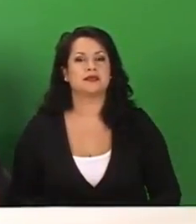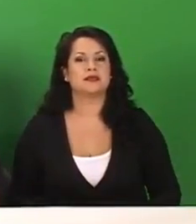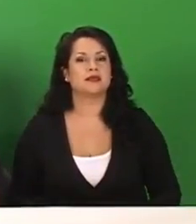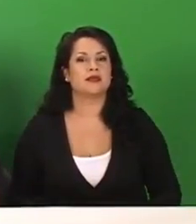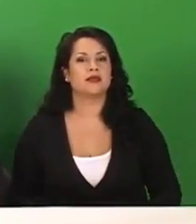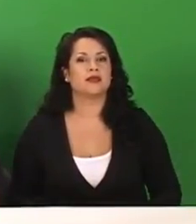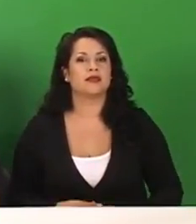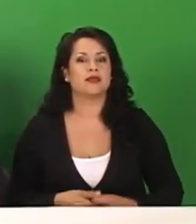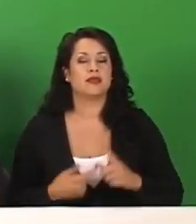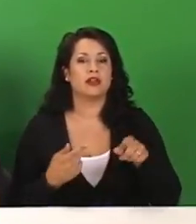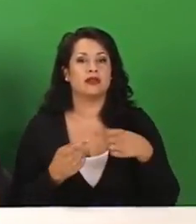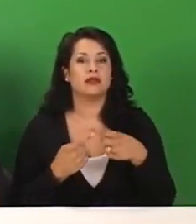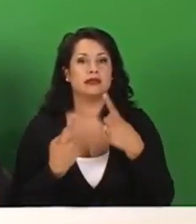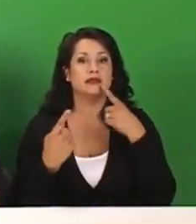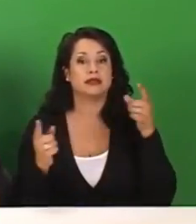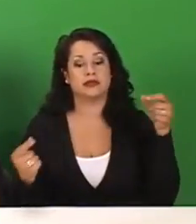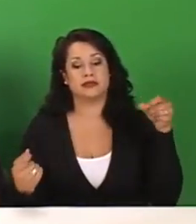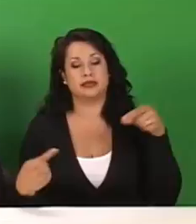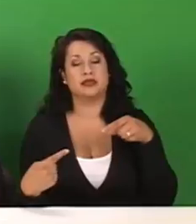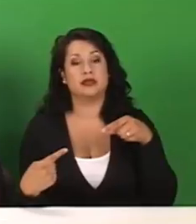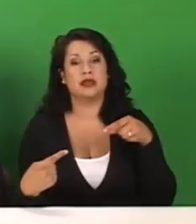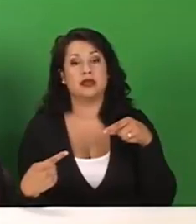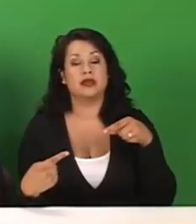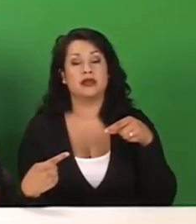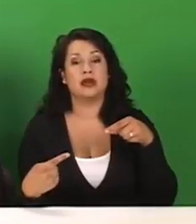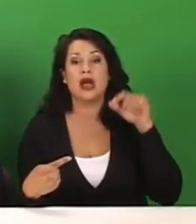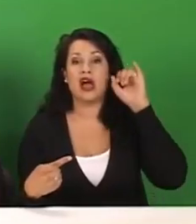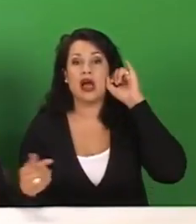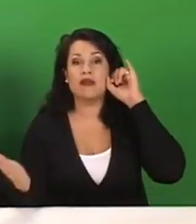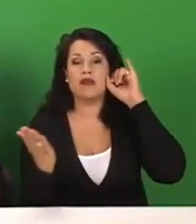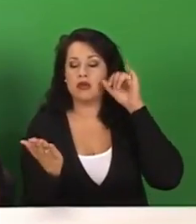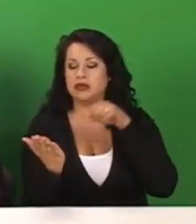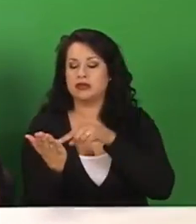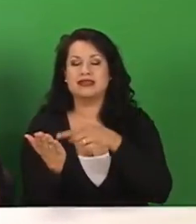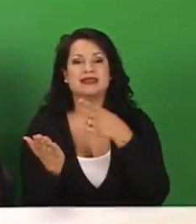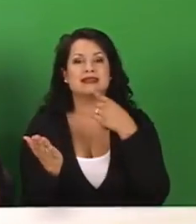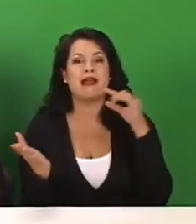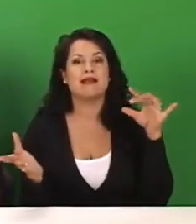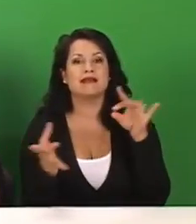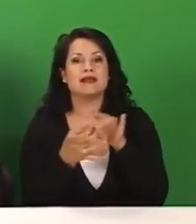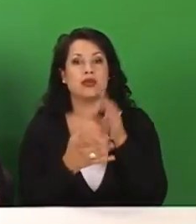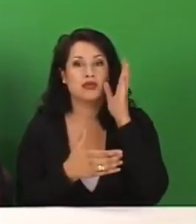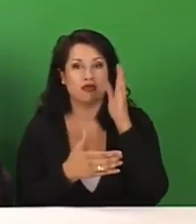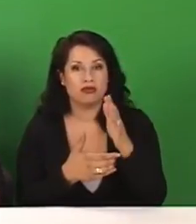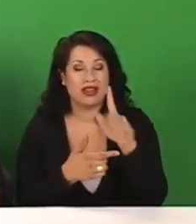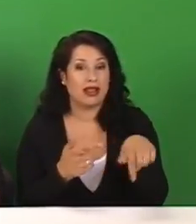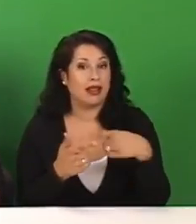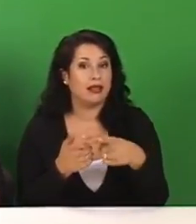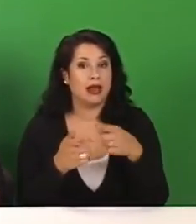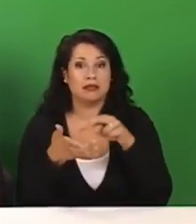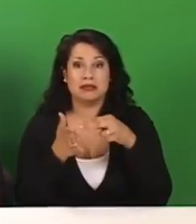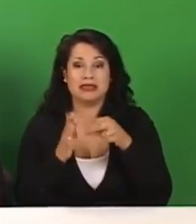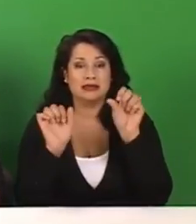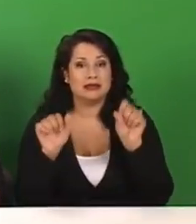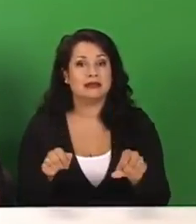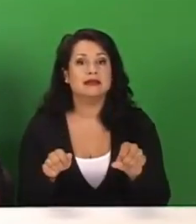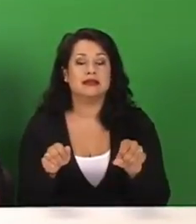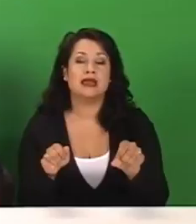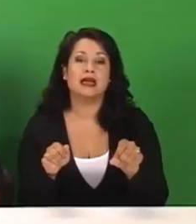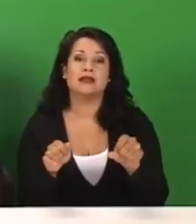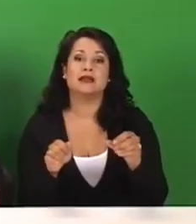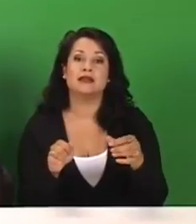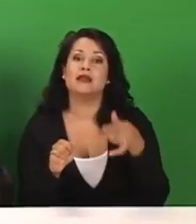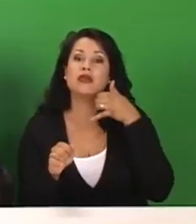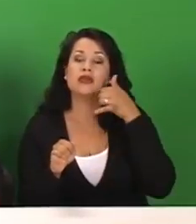Once you connect the streamer, your iPhone will show connected, and you can then make amplified calls through